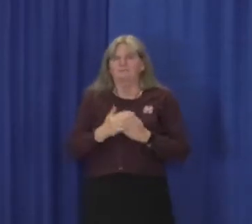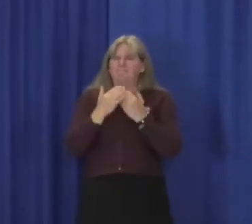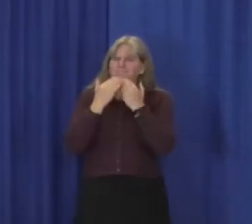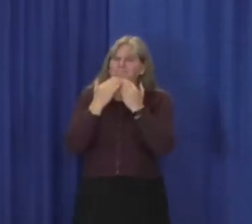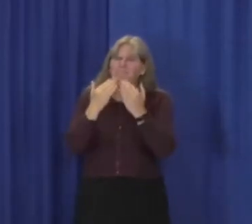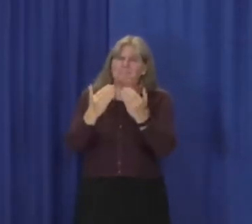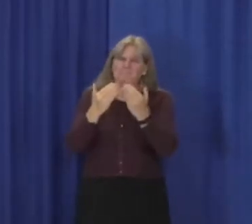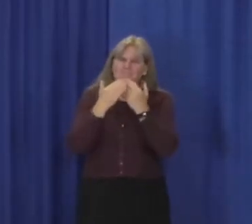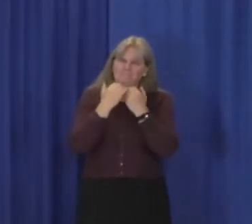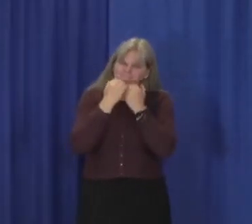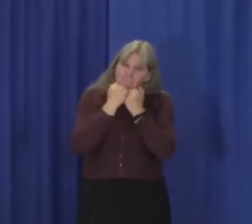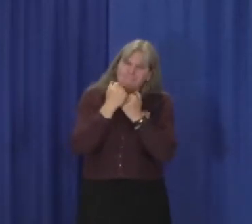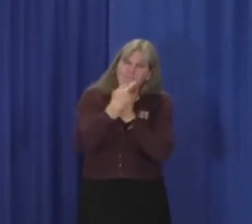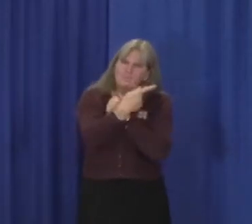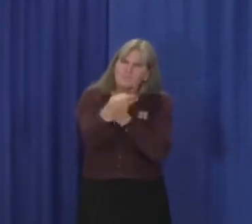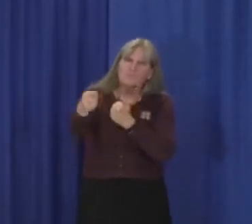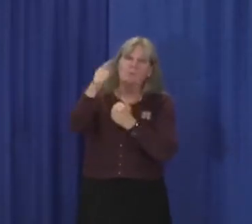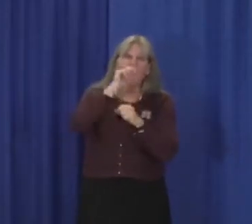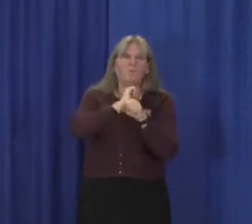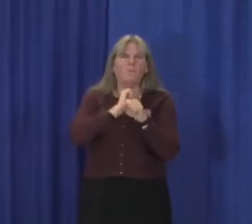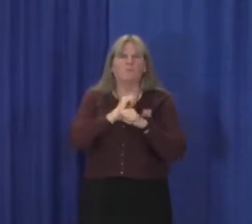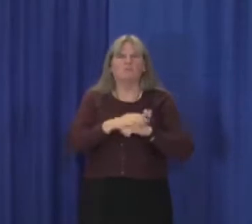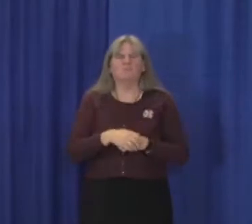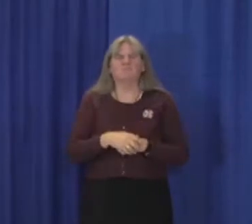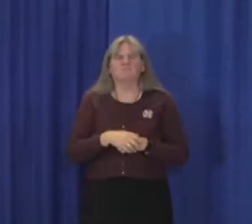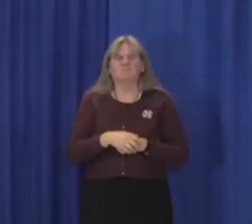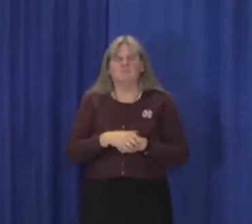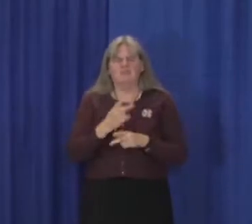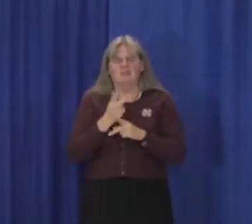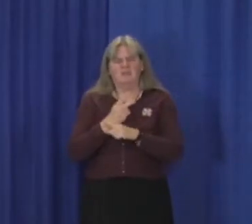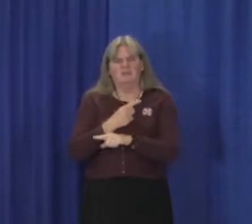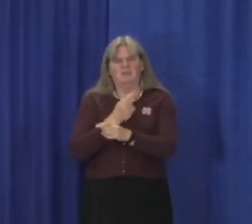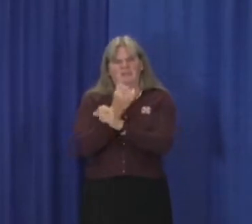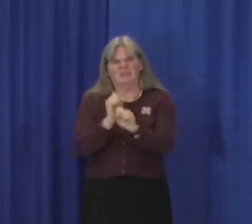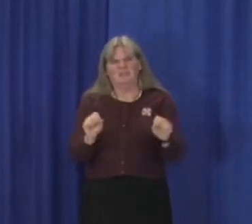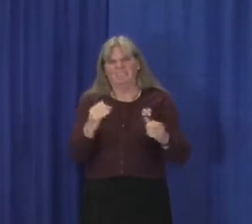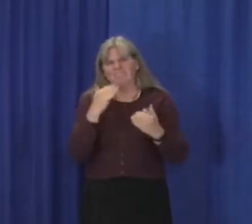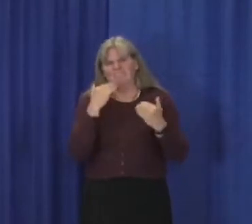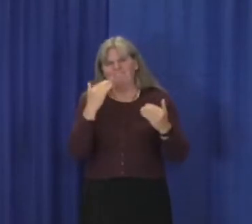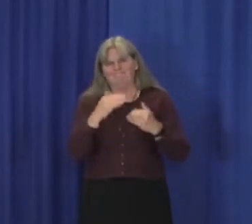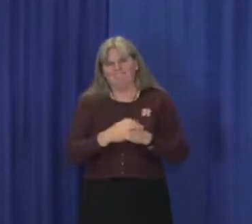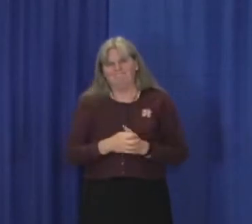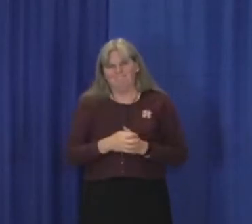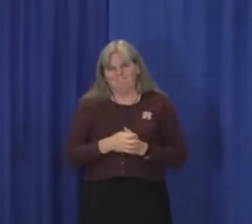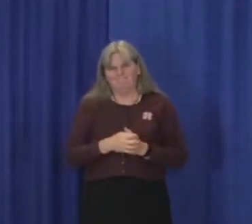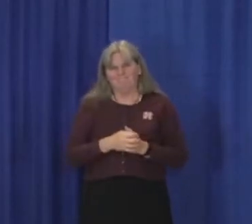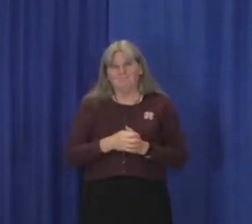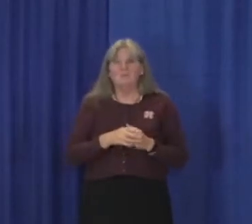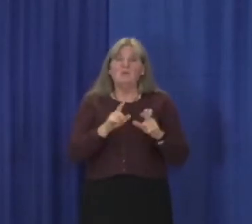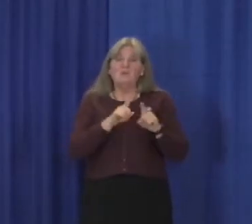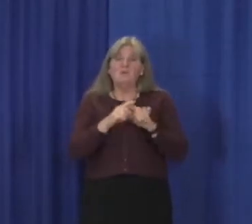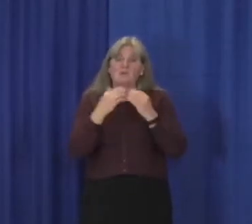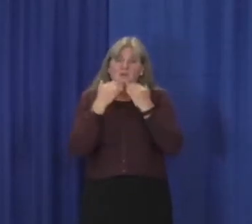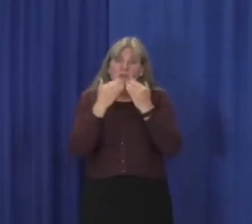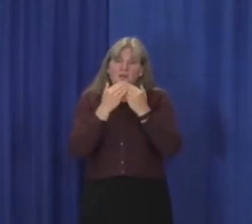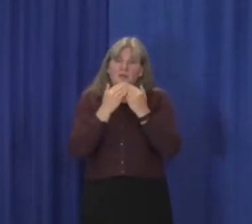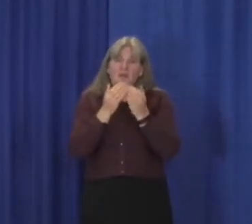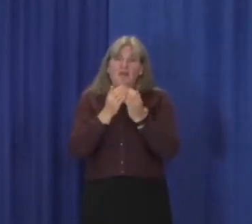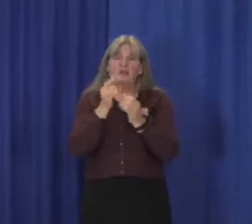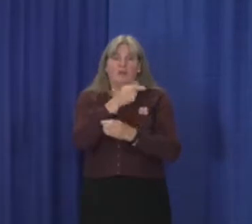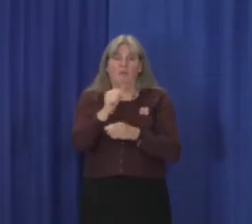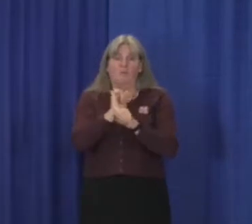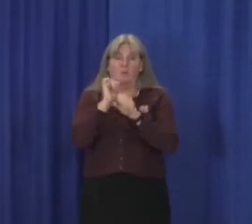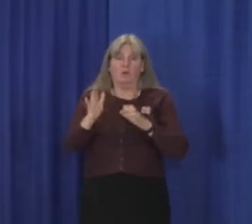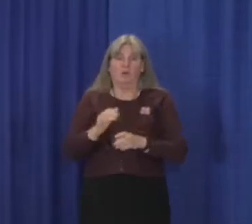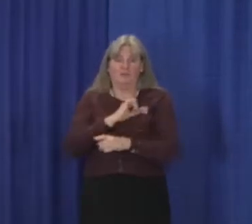grateful for all of the work that you've done to keep our territory safe. Thank you very much. I also want to thank all of the public servants